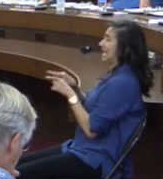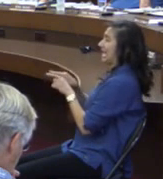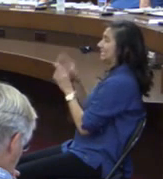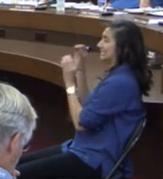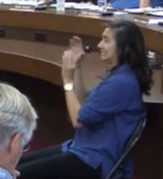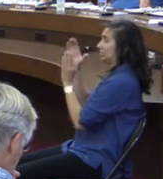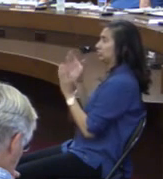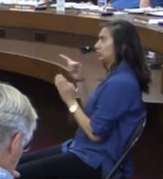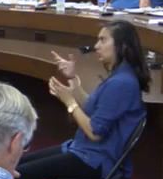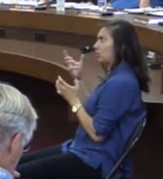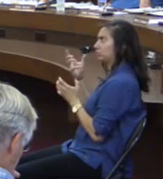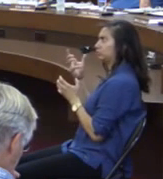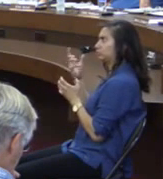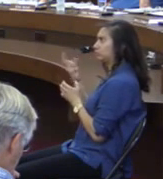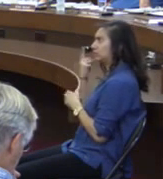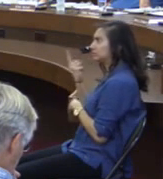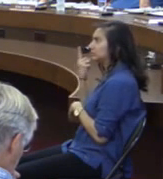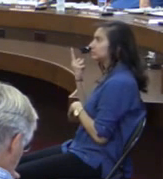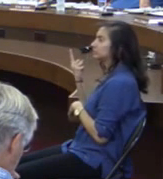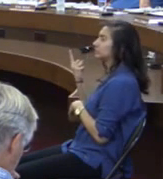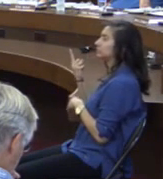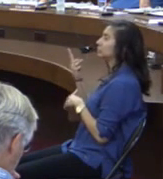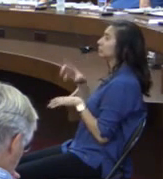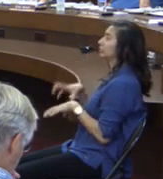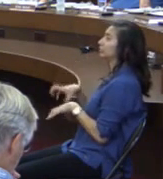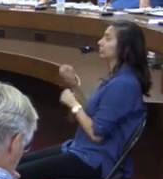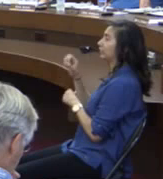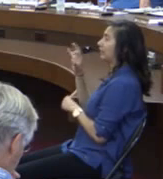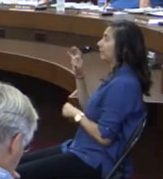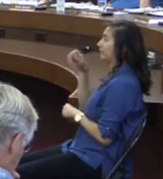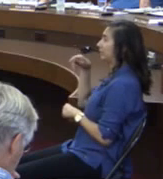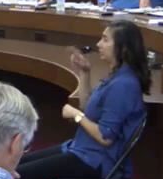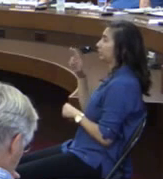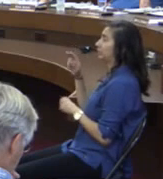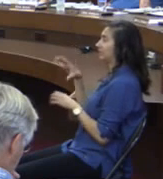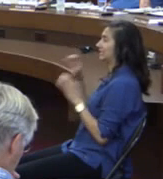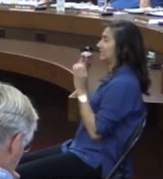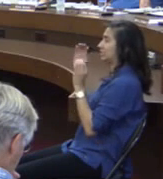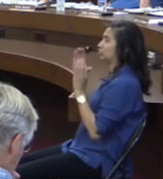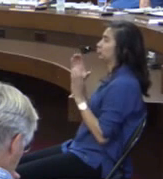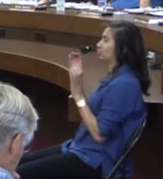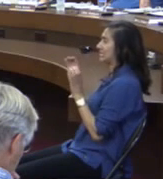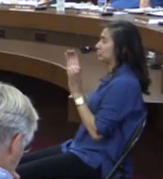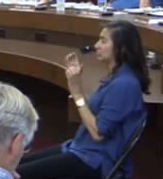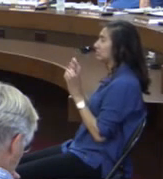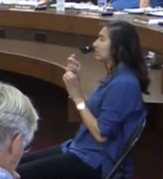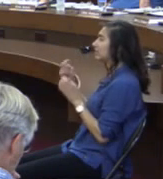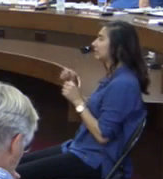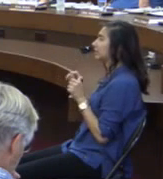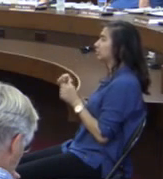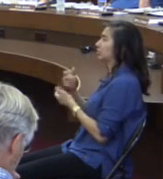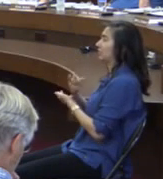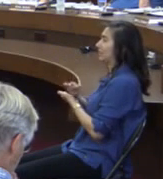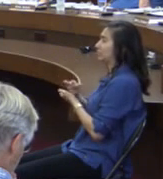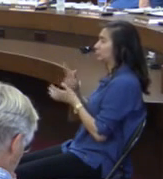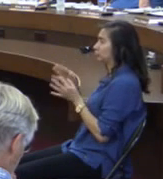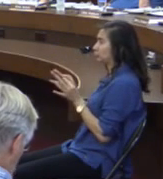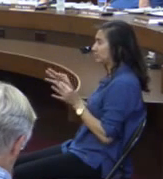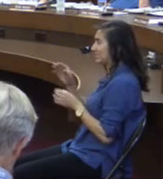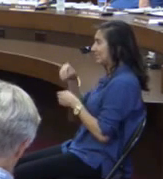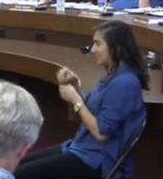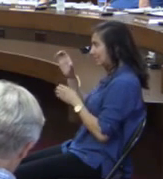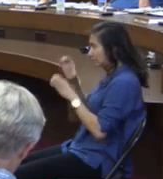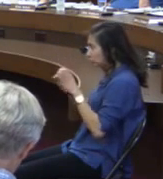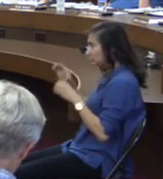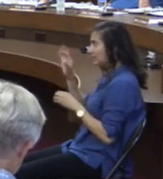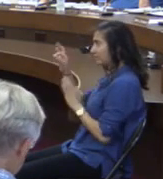wanted to do. So he took his teaching credential at Fresno Pacific University and continued his master's degree in chemistry